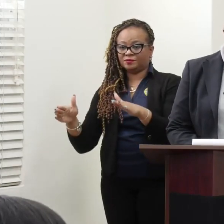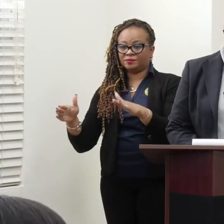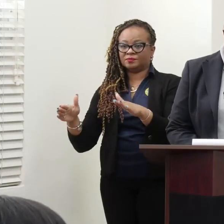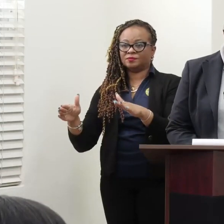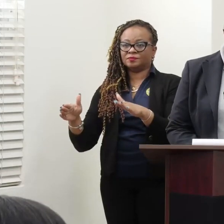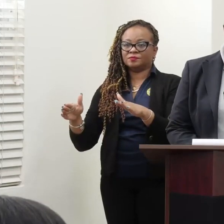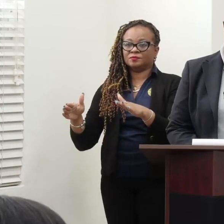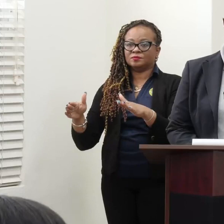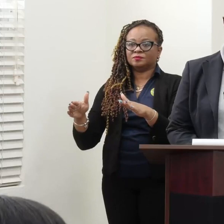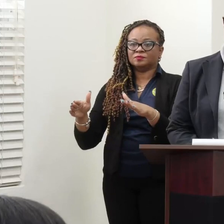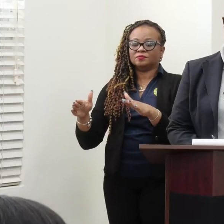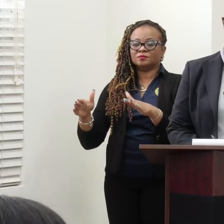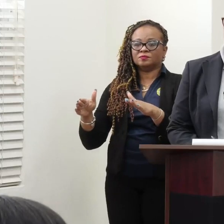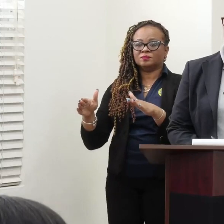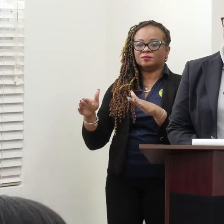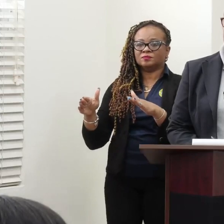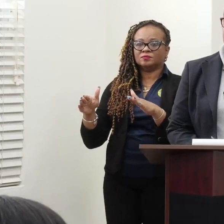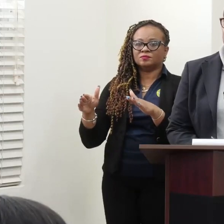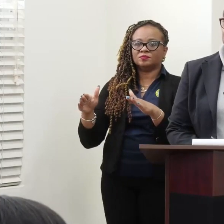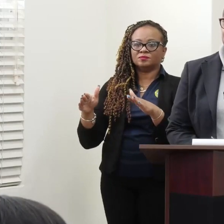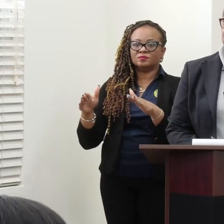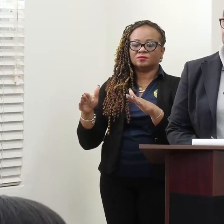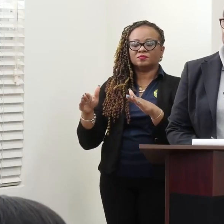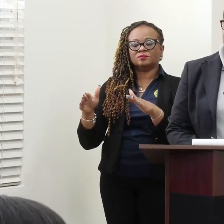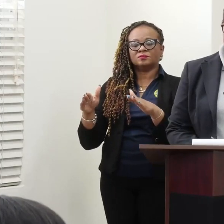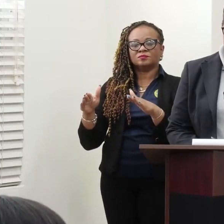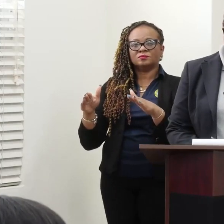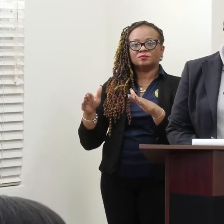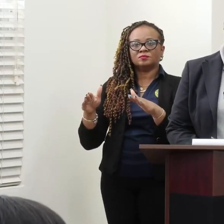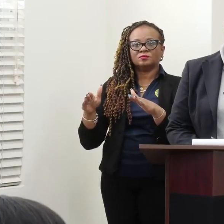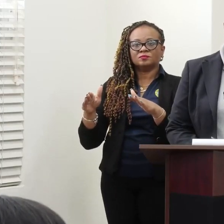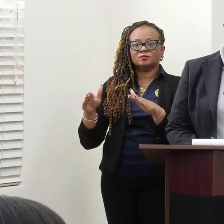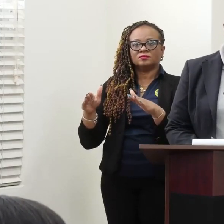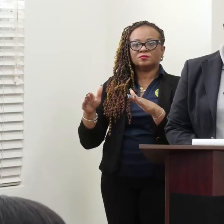monde dans Central Grand Bahama.